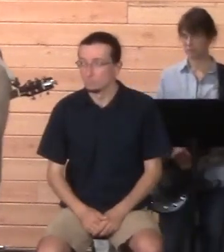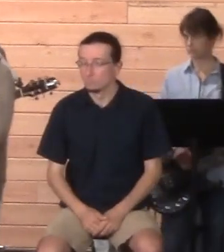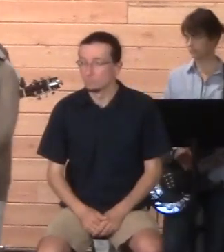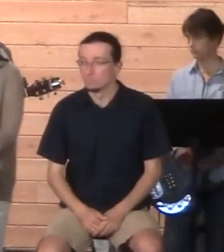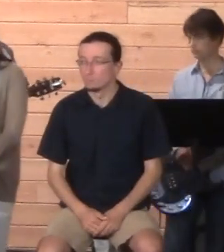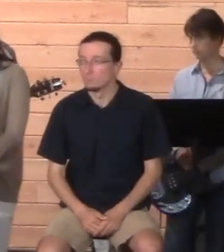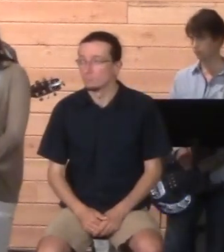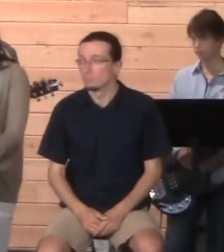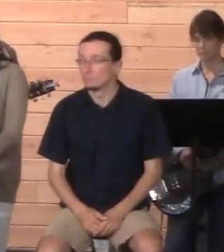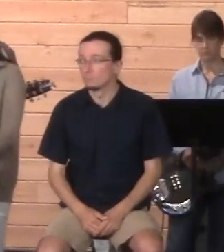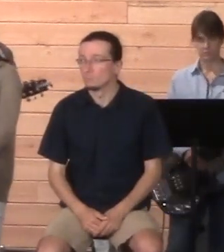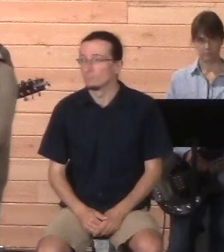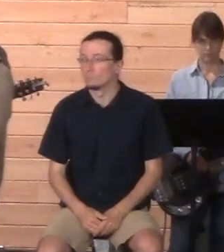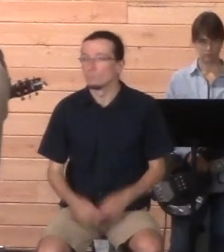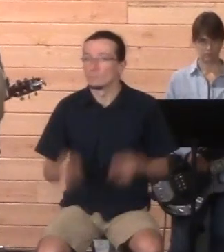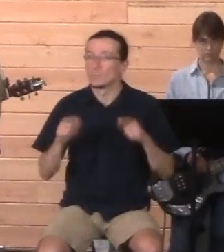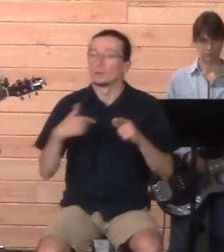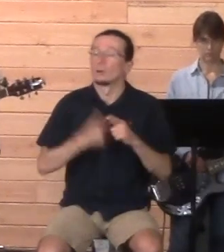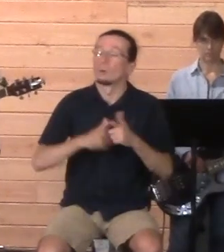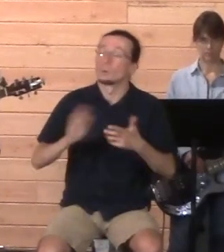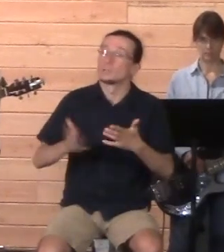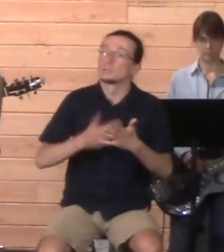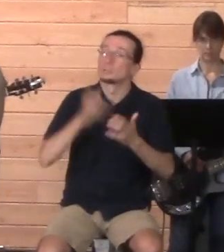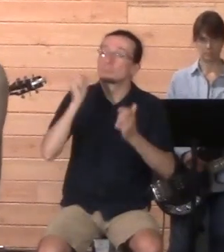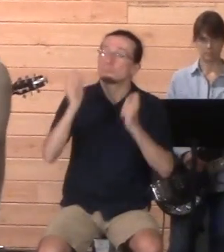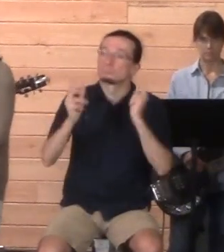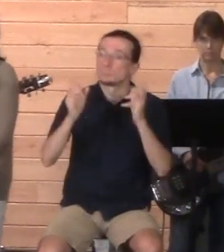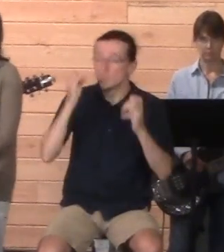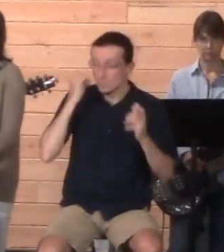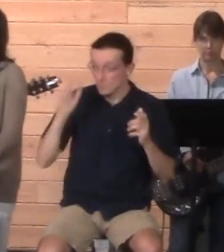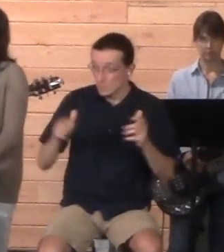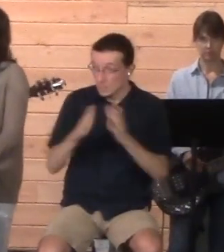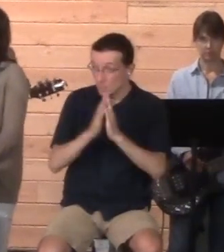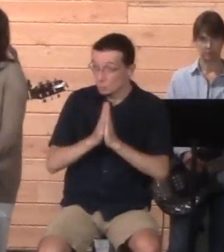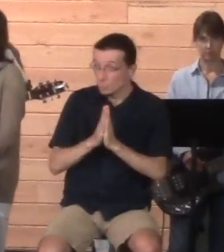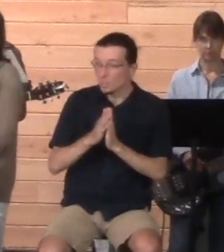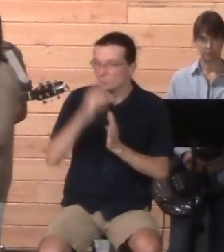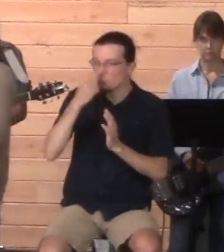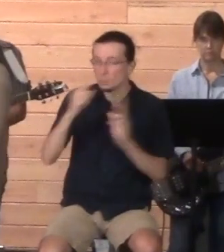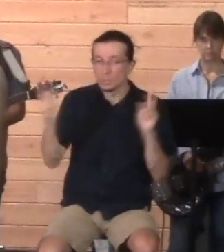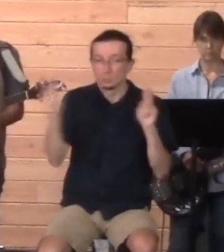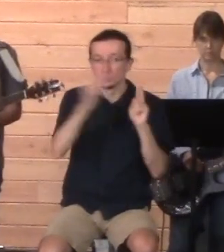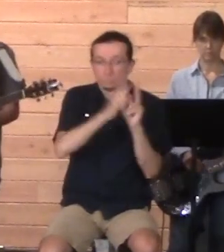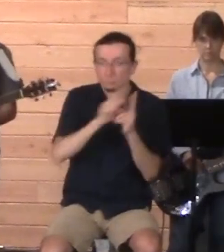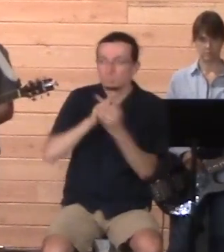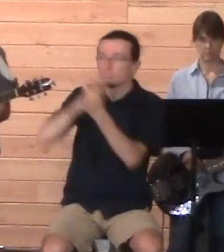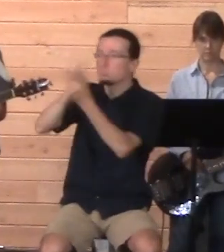We're just going, as we sing a couple of songs, if you need prayer, would you just make your way to those